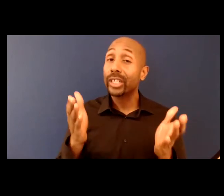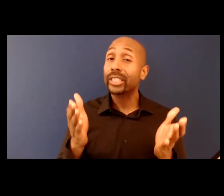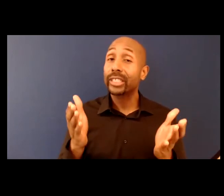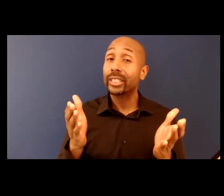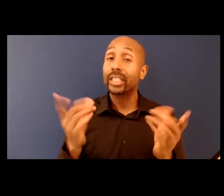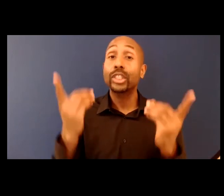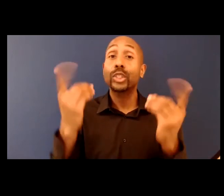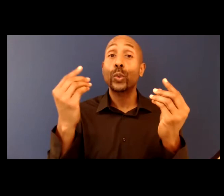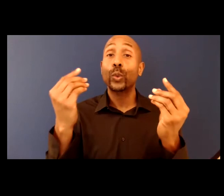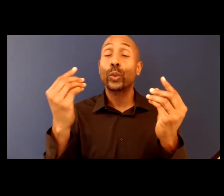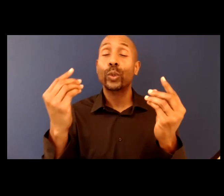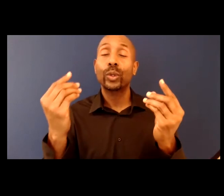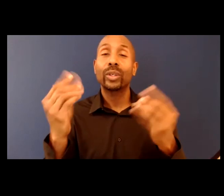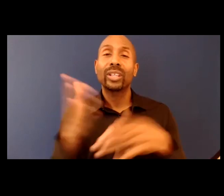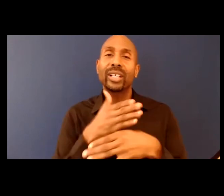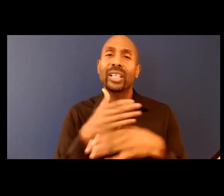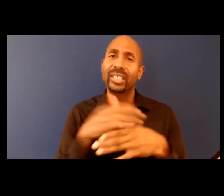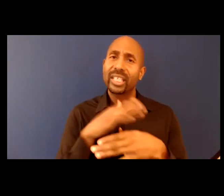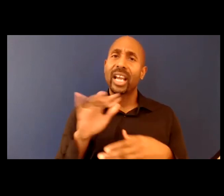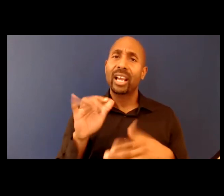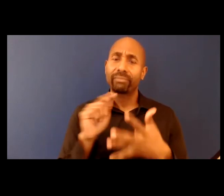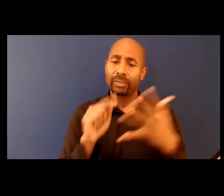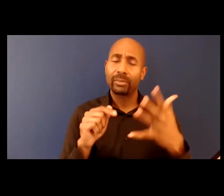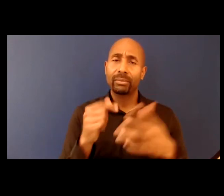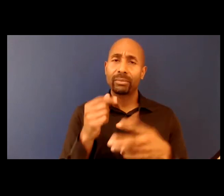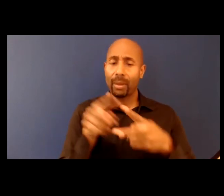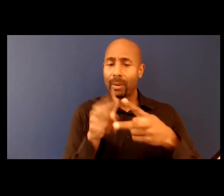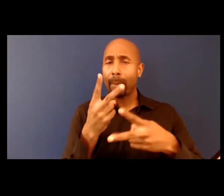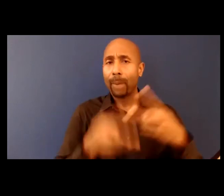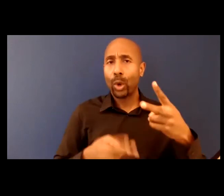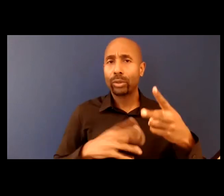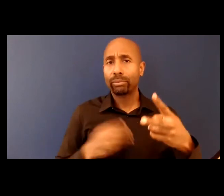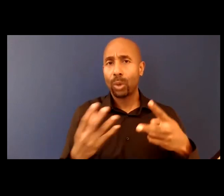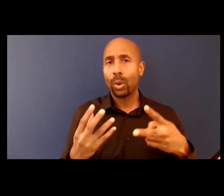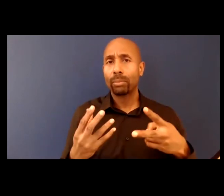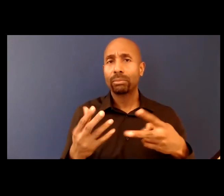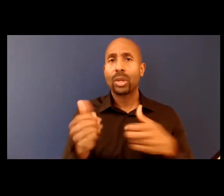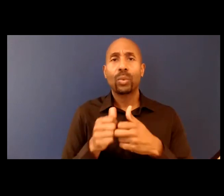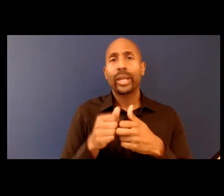to share those poems with someone, a stranger,